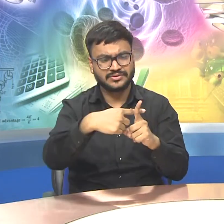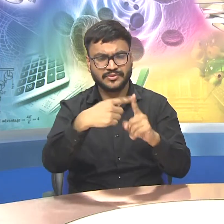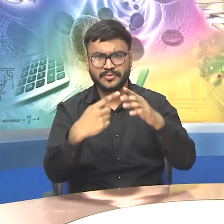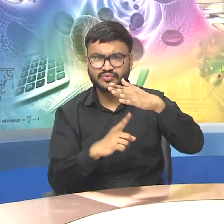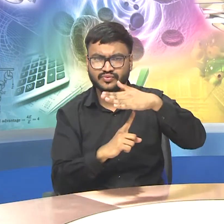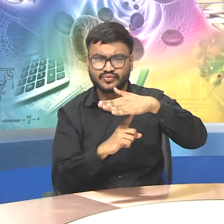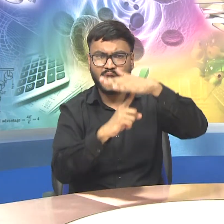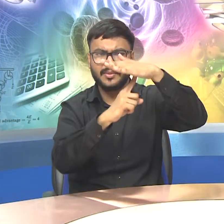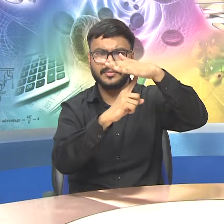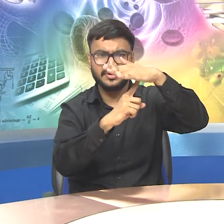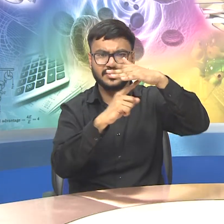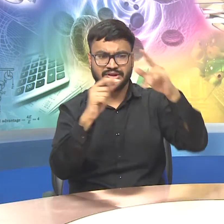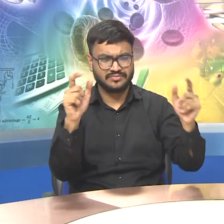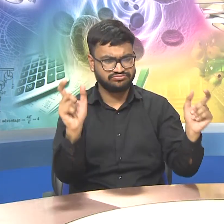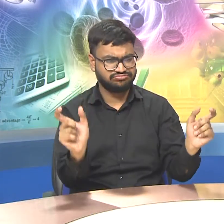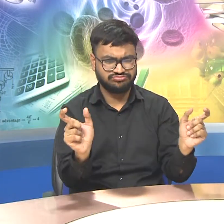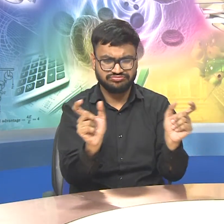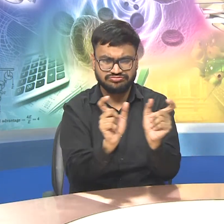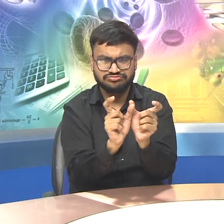For example, the sign of principal.